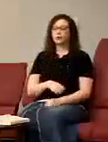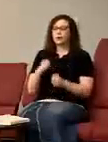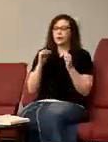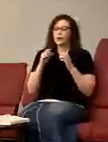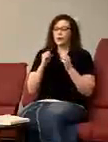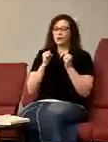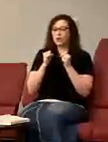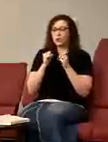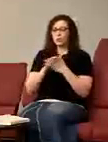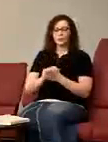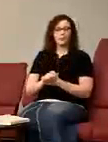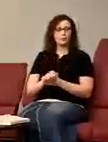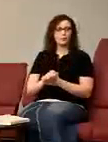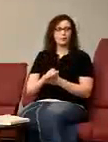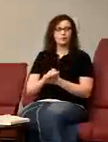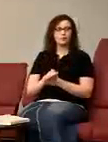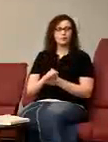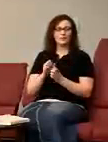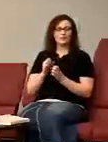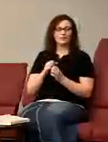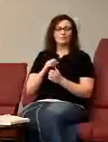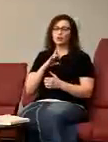says, actually, I want to read it.